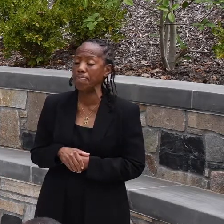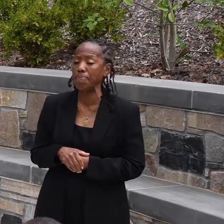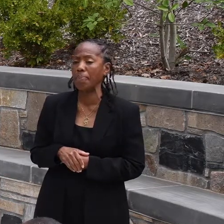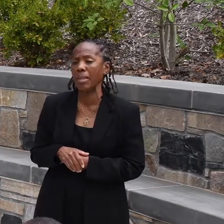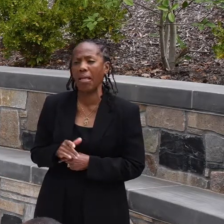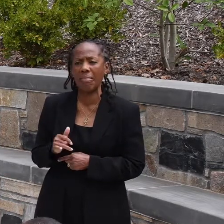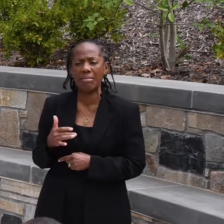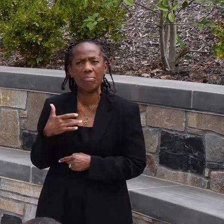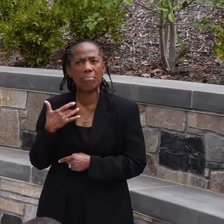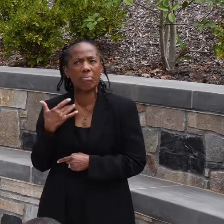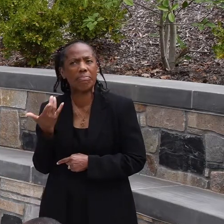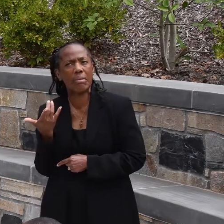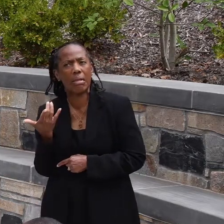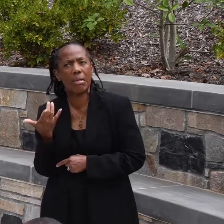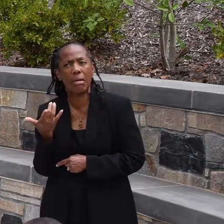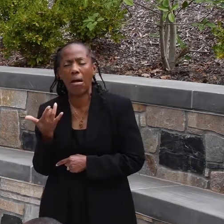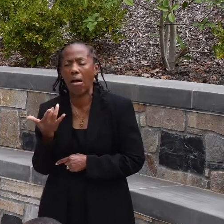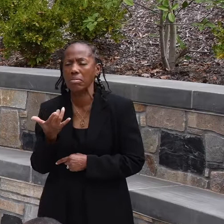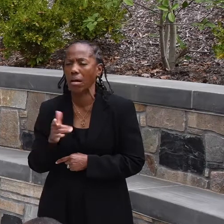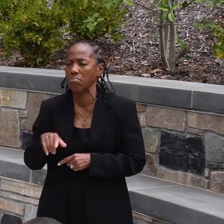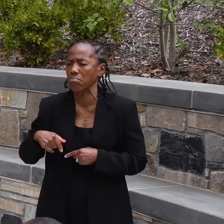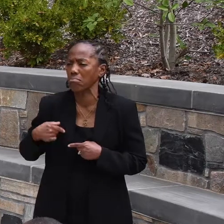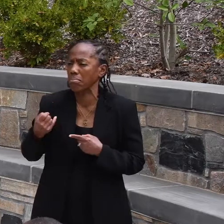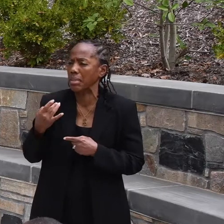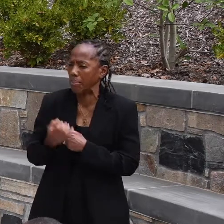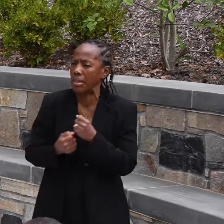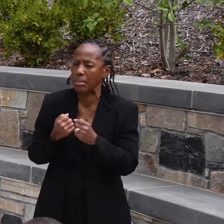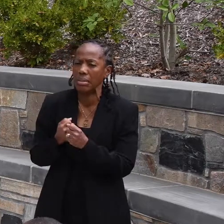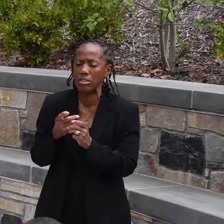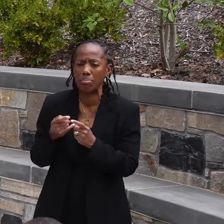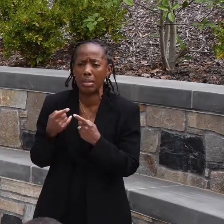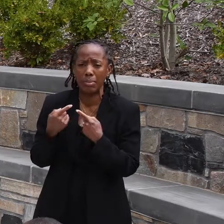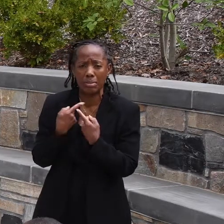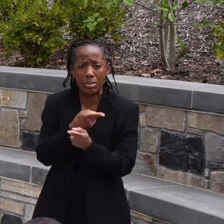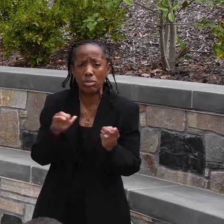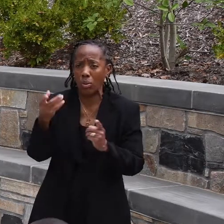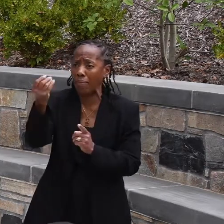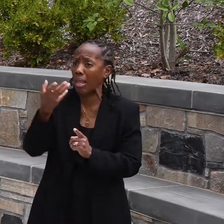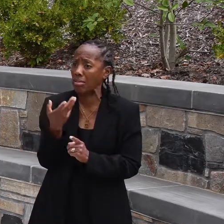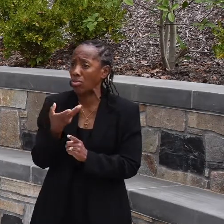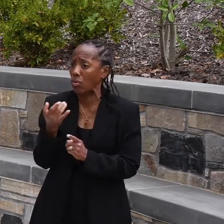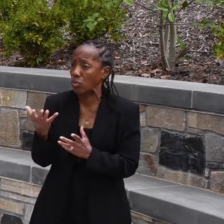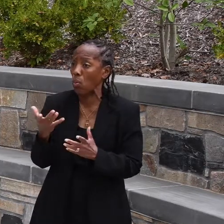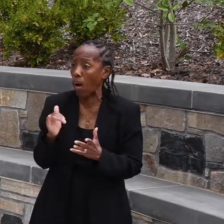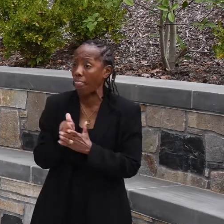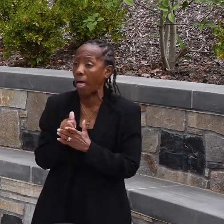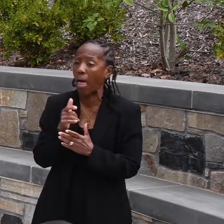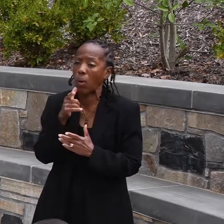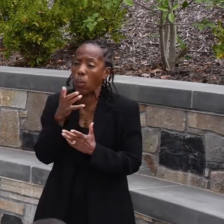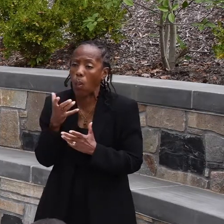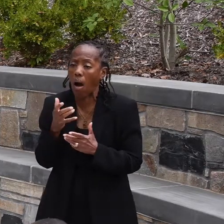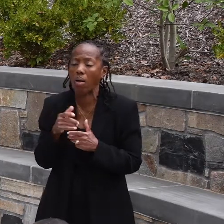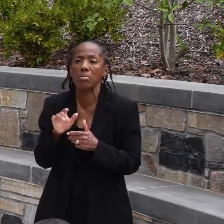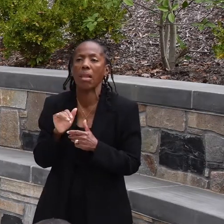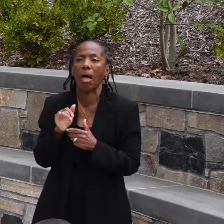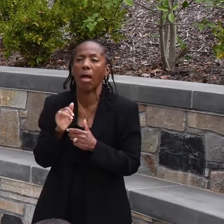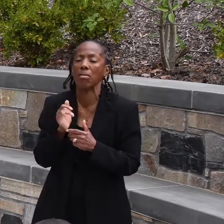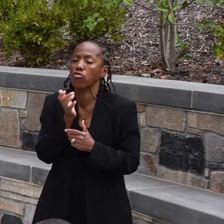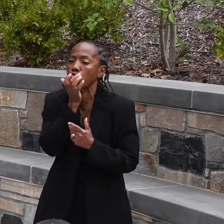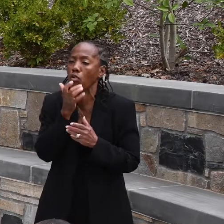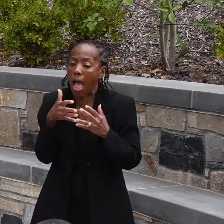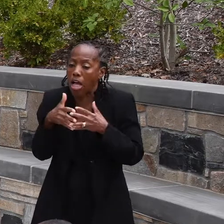This sentiment has also been expressed for years by our community providers, such as